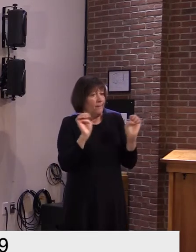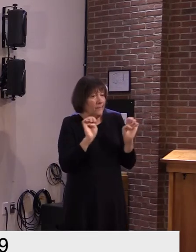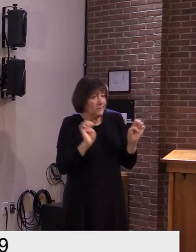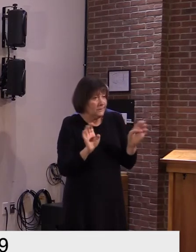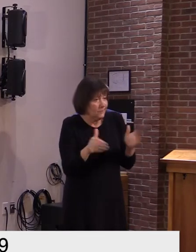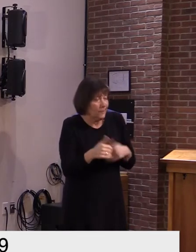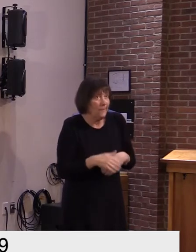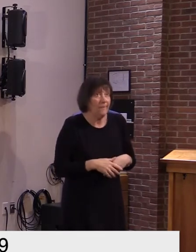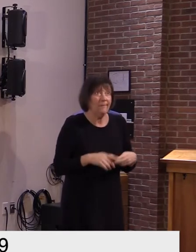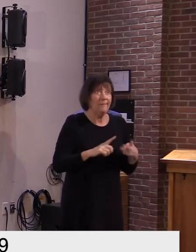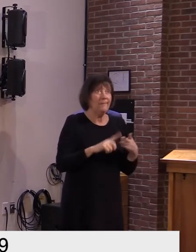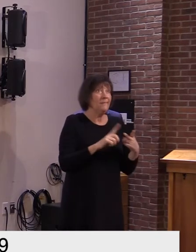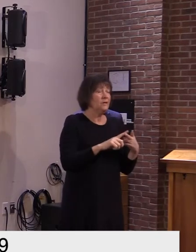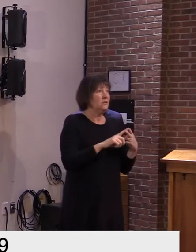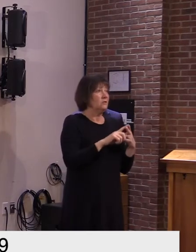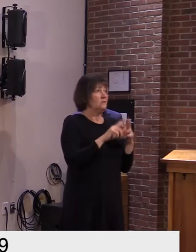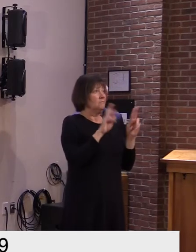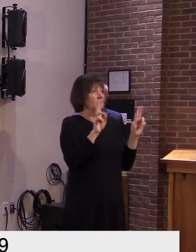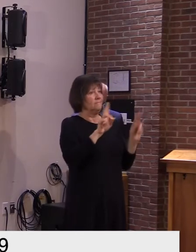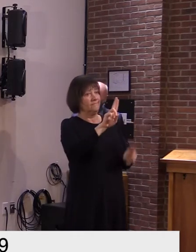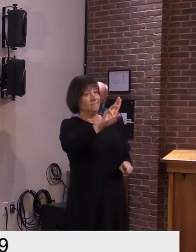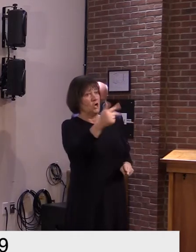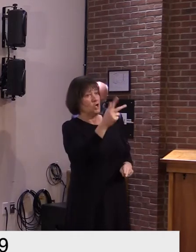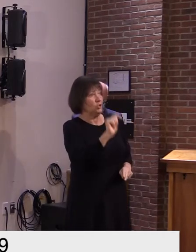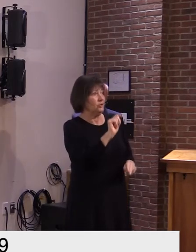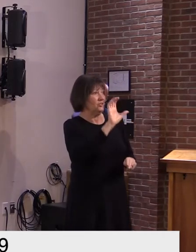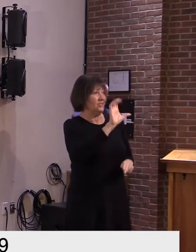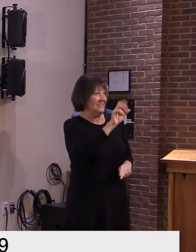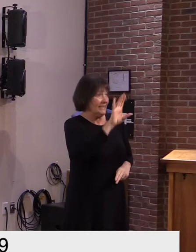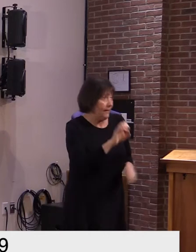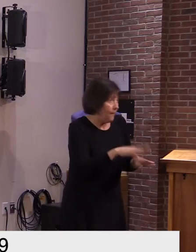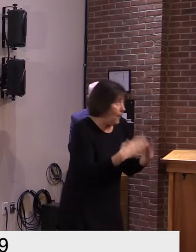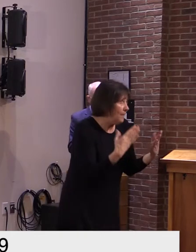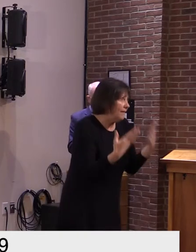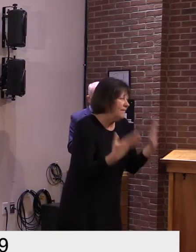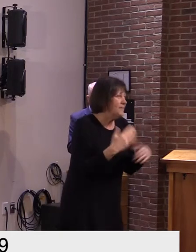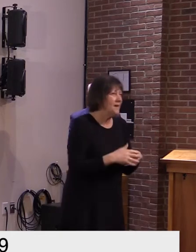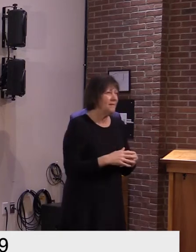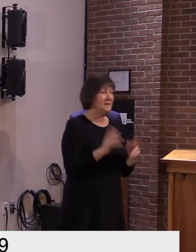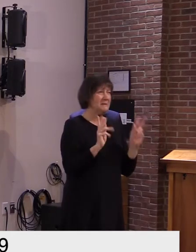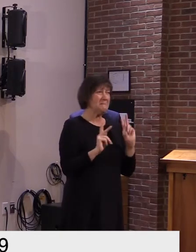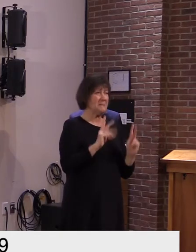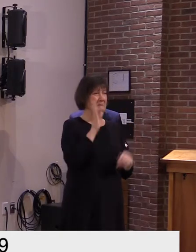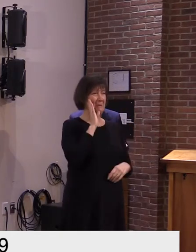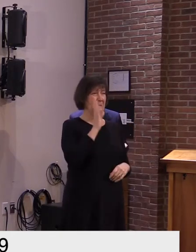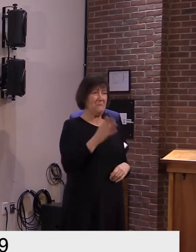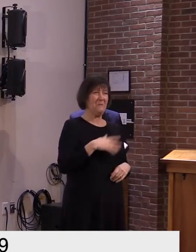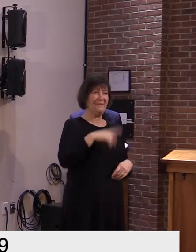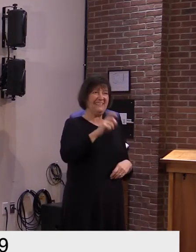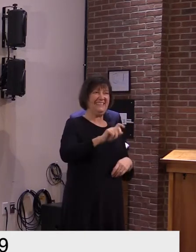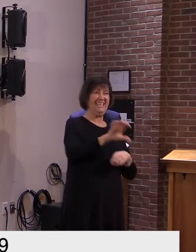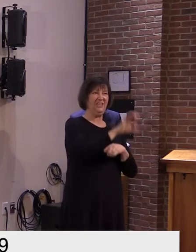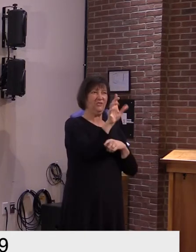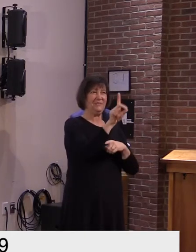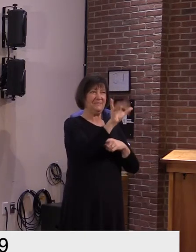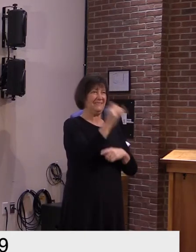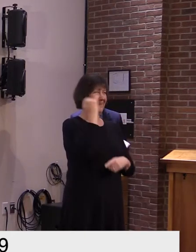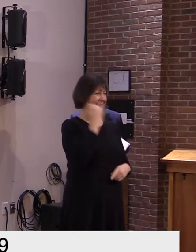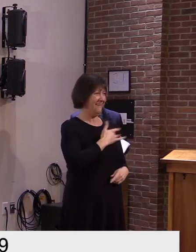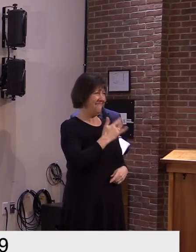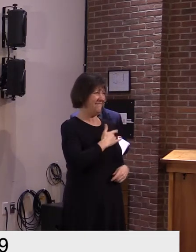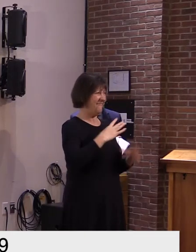care center, if that happens to be open. People probably won't need asymptomatic testing on Christmas